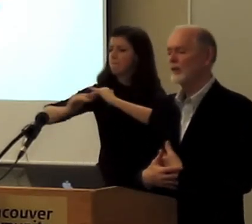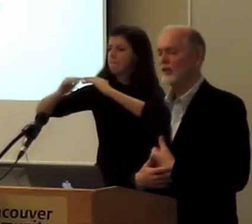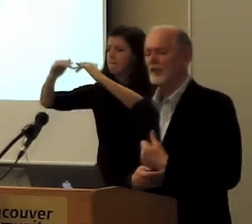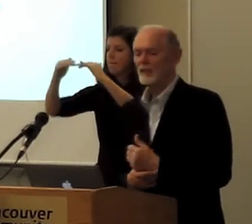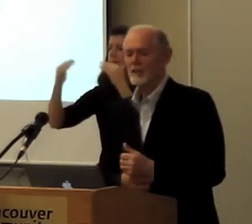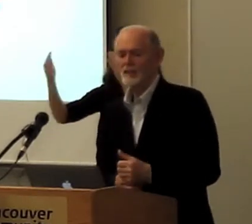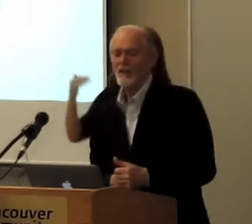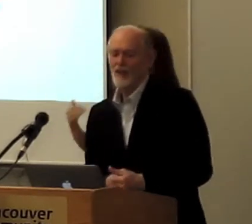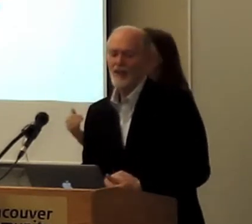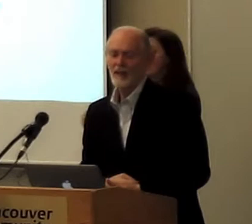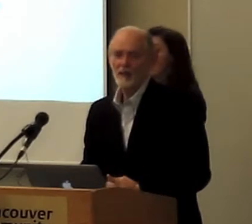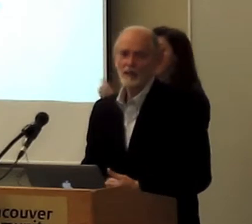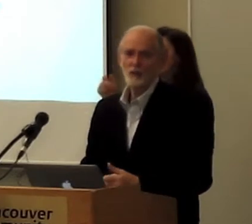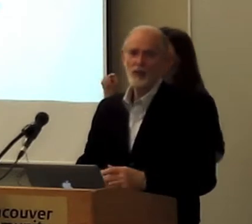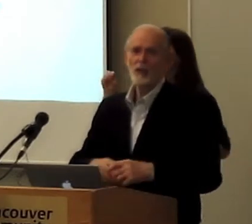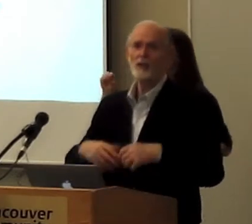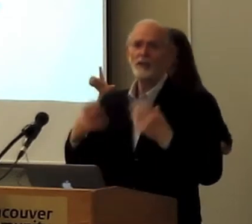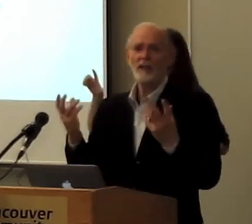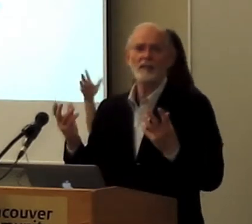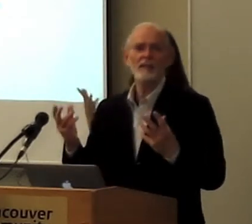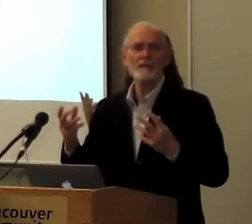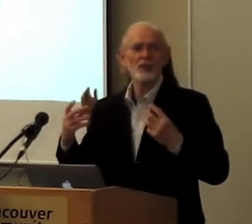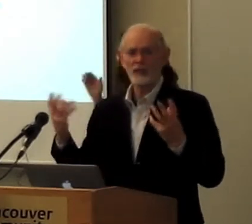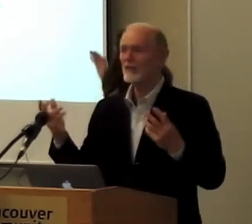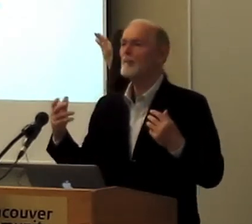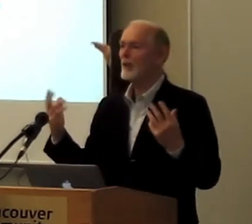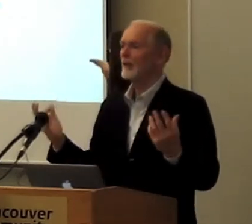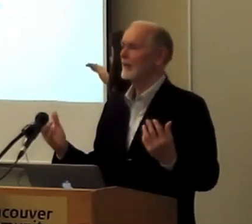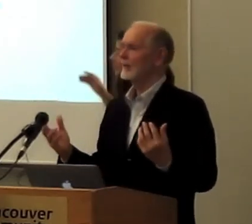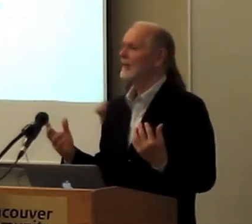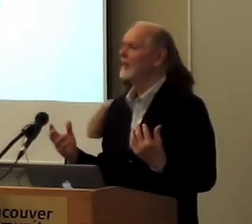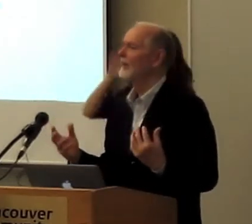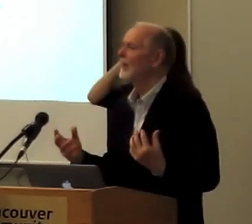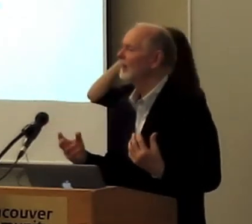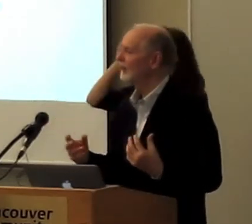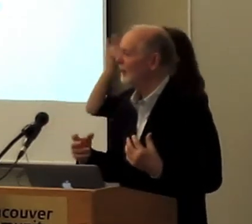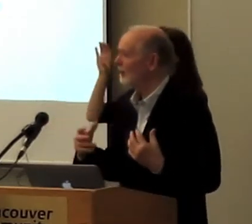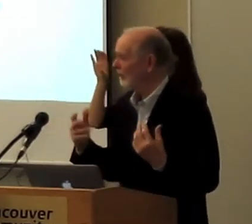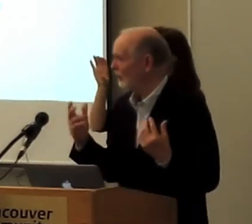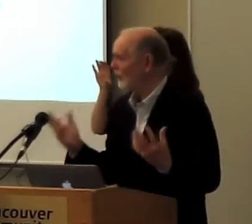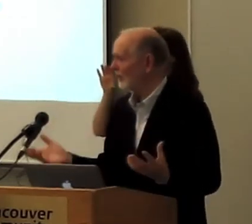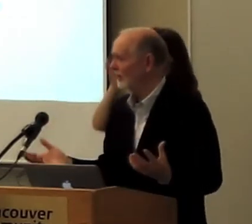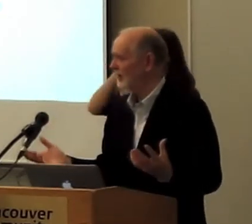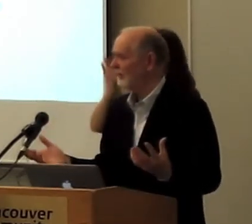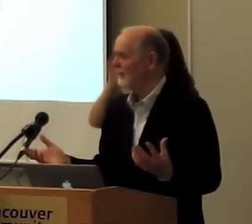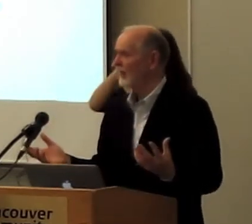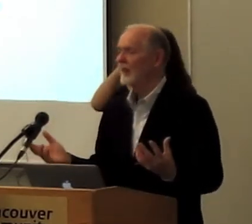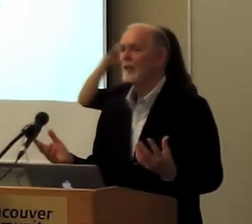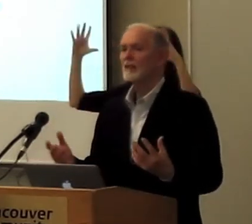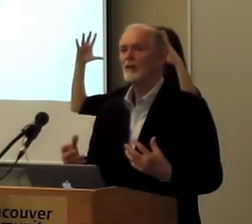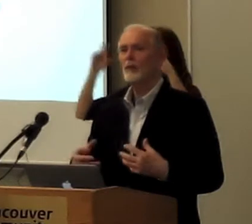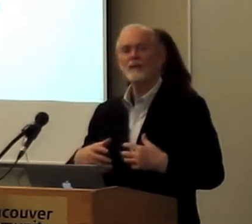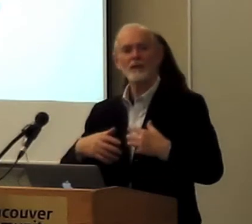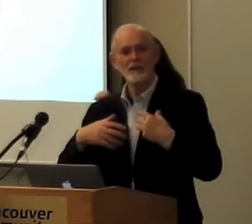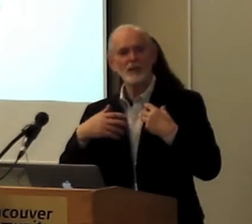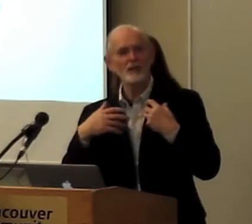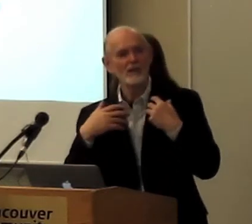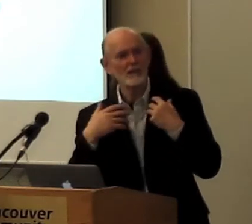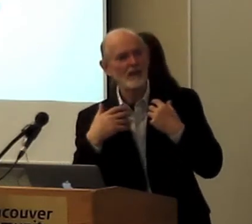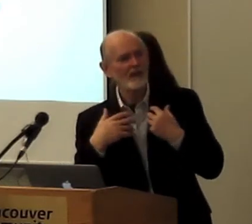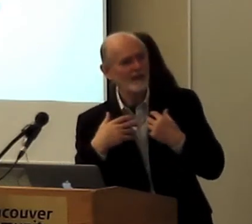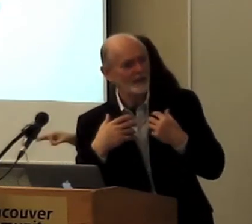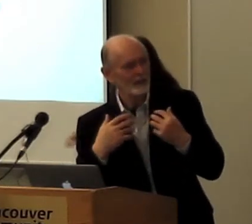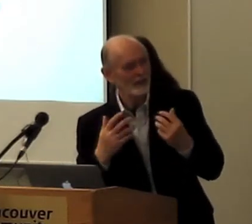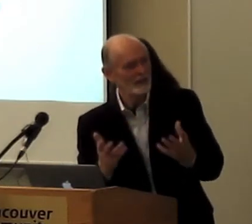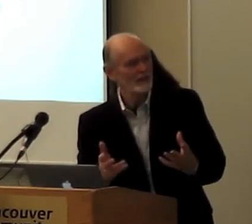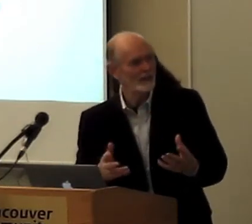oral language is that we can create images in our minds from words. So whatever the